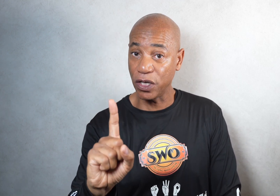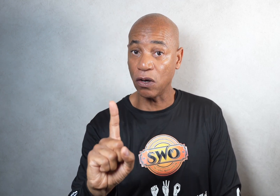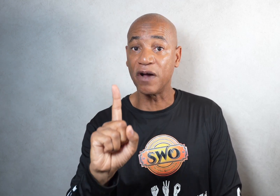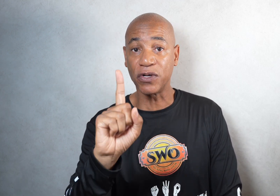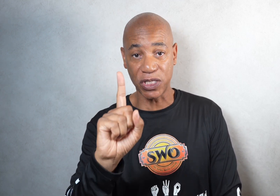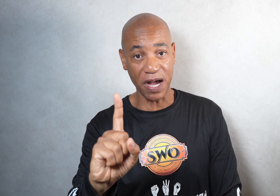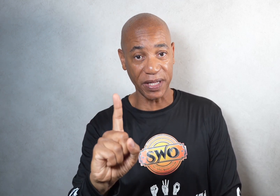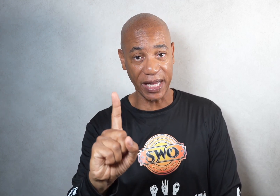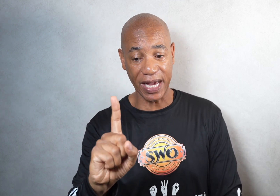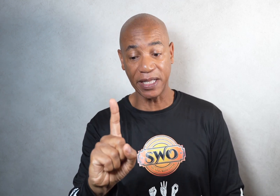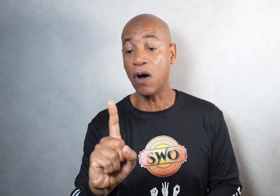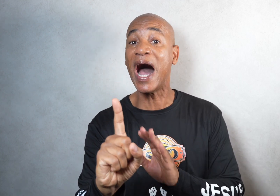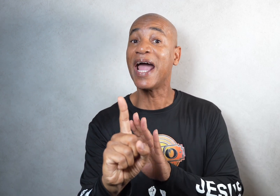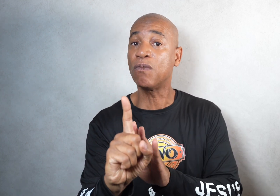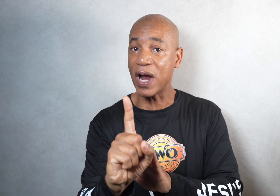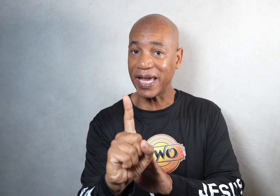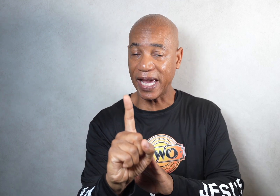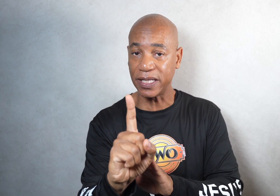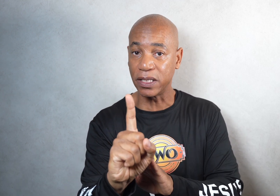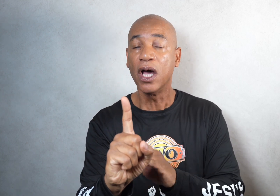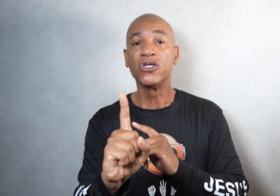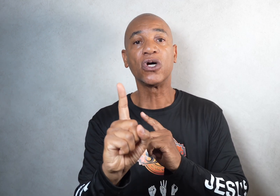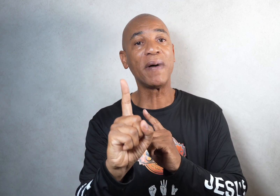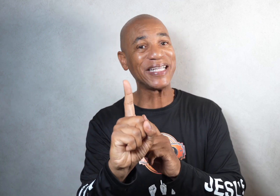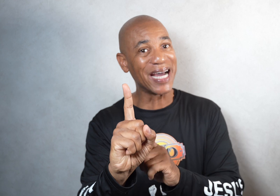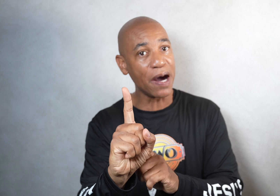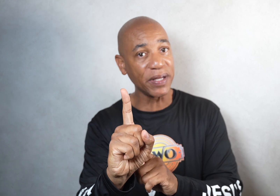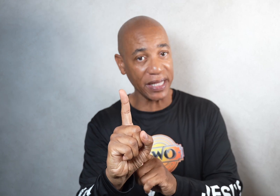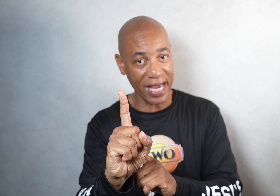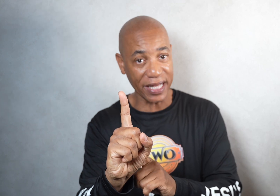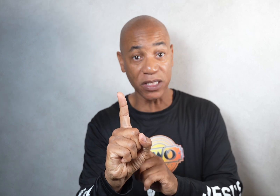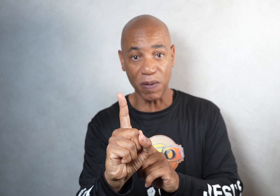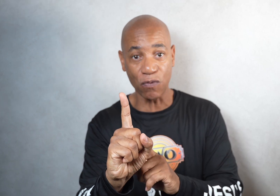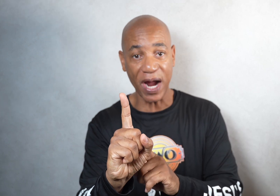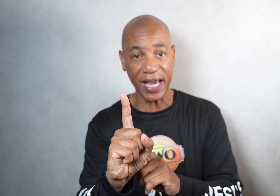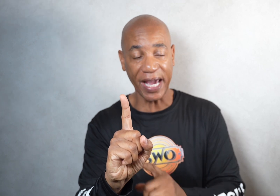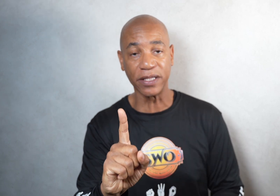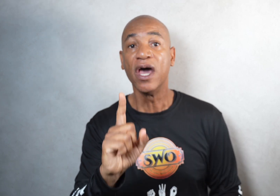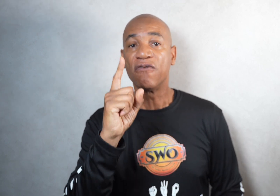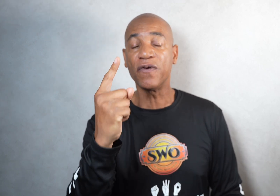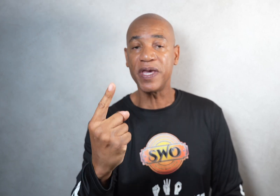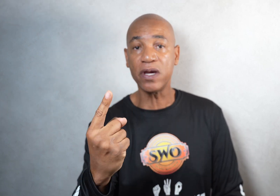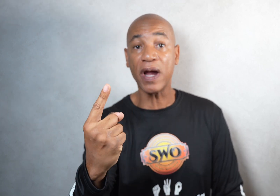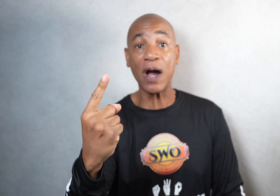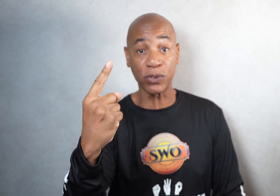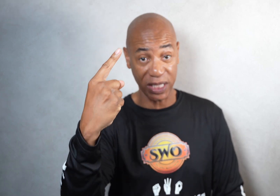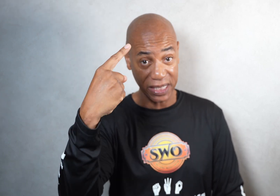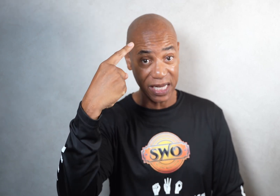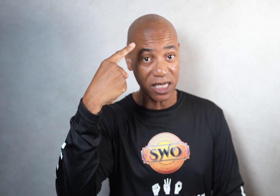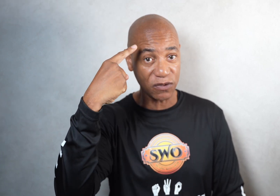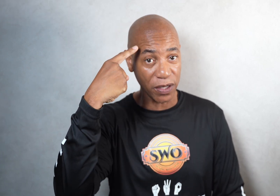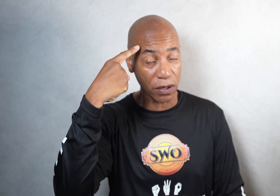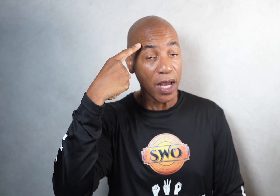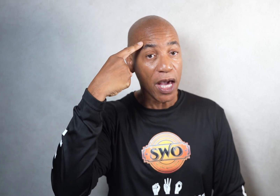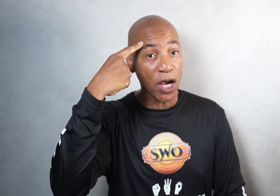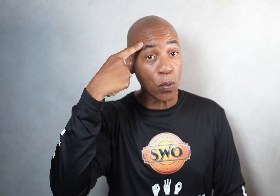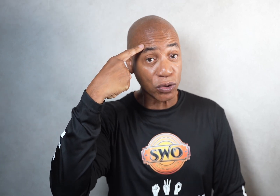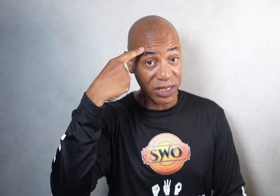of your dominant hand. Now I am right-handed, so my dominant hand is my right hand. From here, I will take the index finger. It will touch